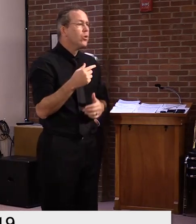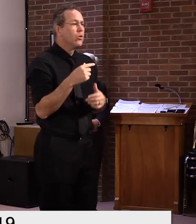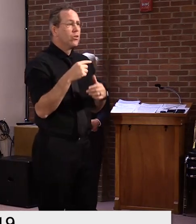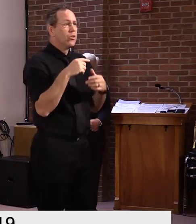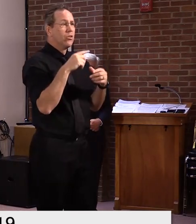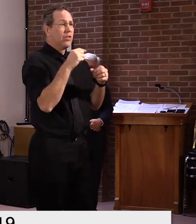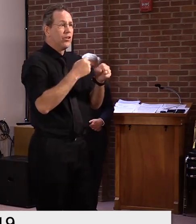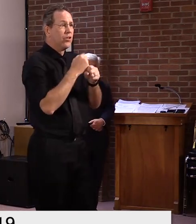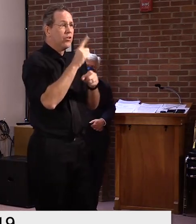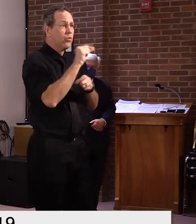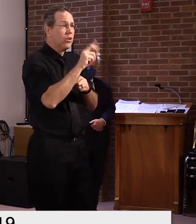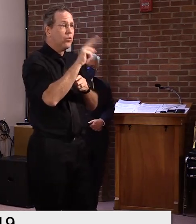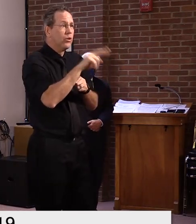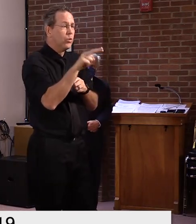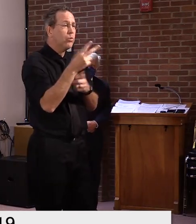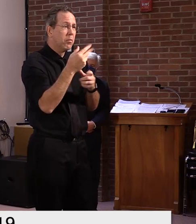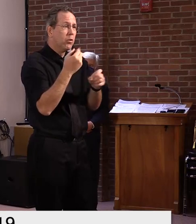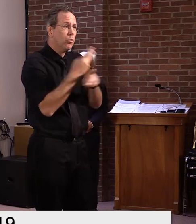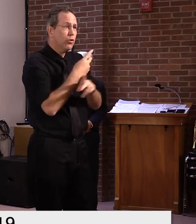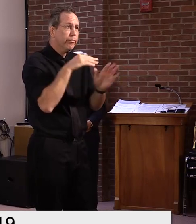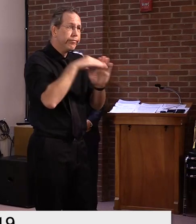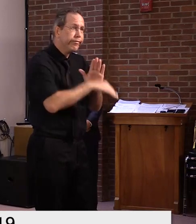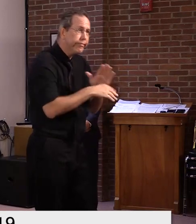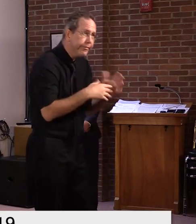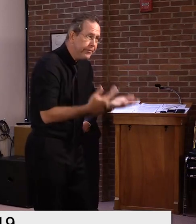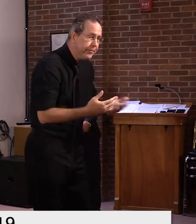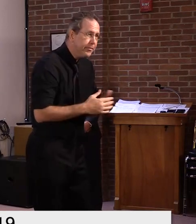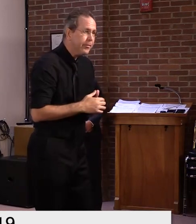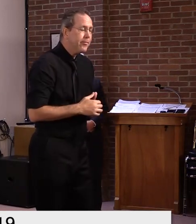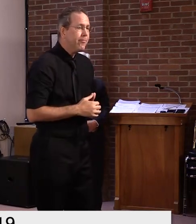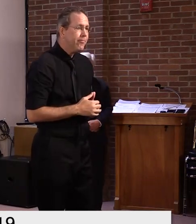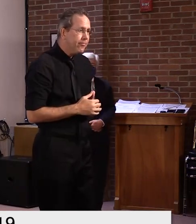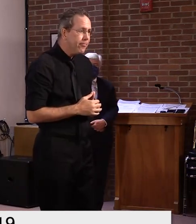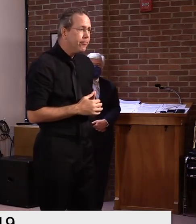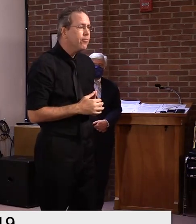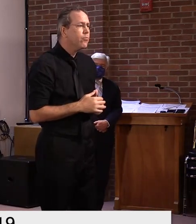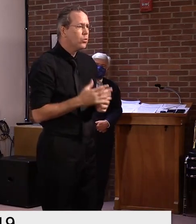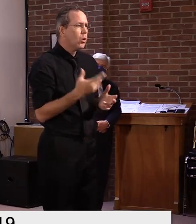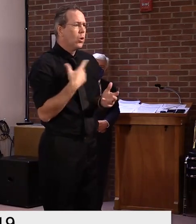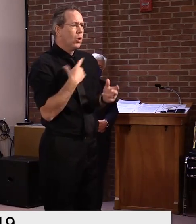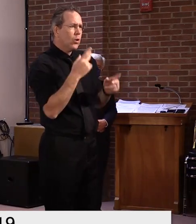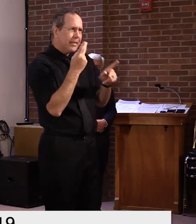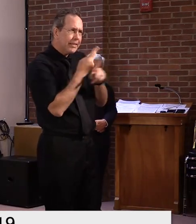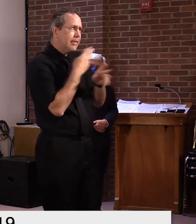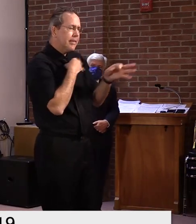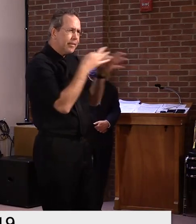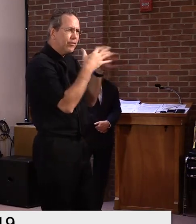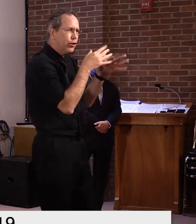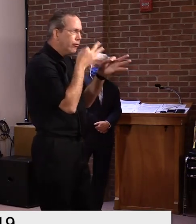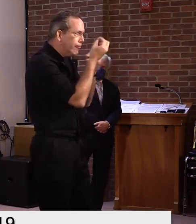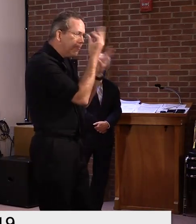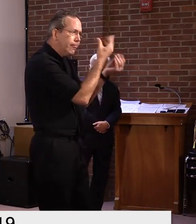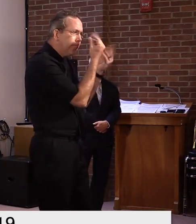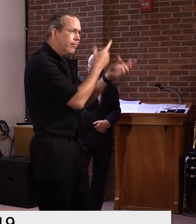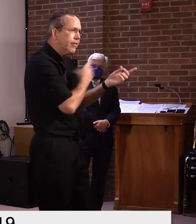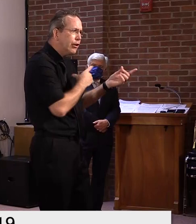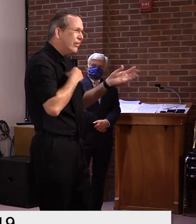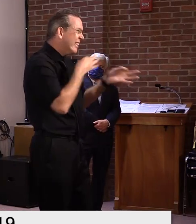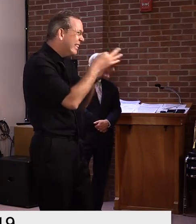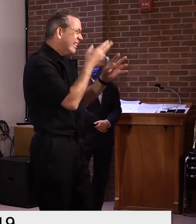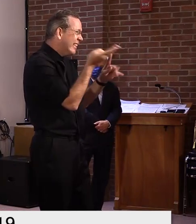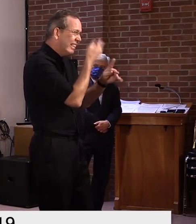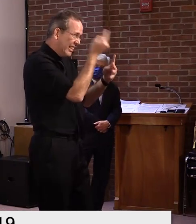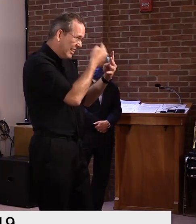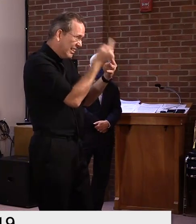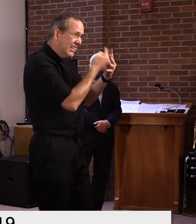don't have the businesses in place to provide that. So we'll make our case. I'm hoping they'll be sensitive to it. But as well, we'll watch